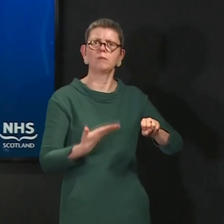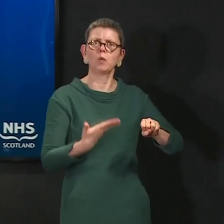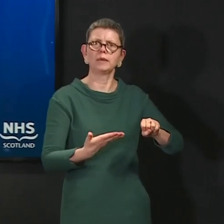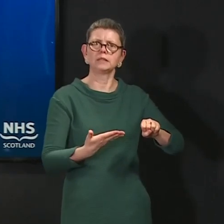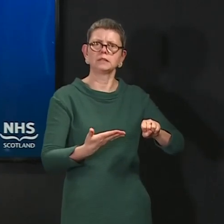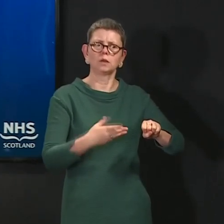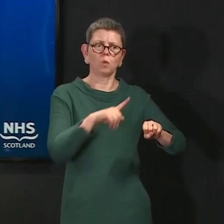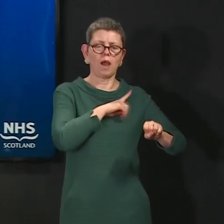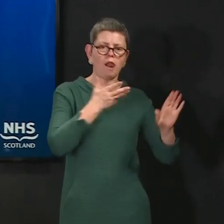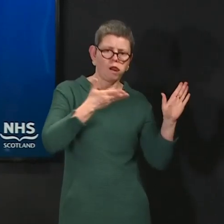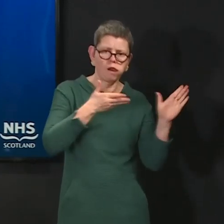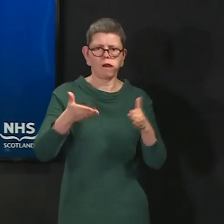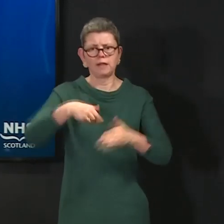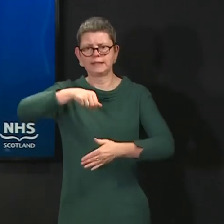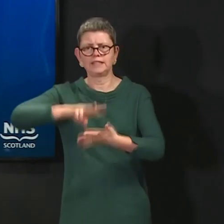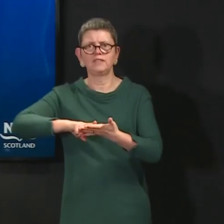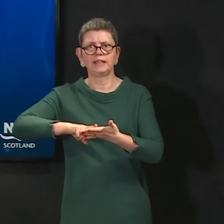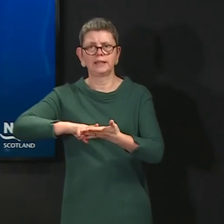the pandemic.